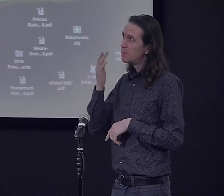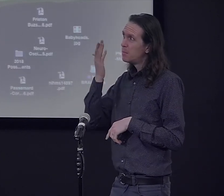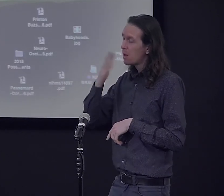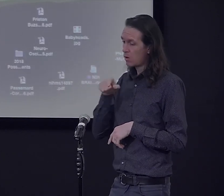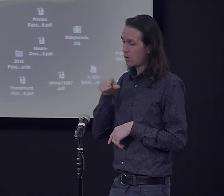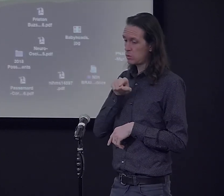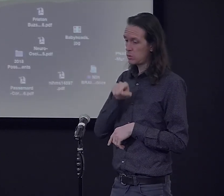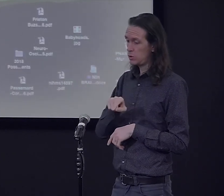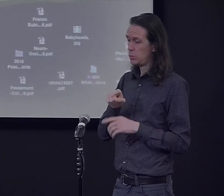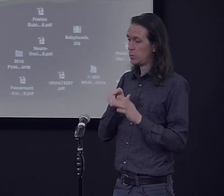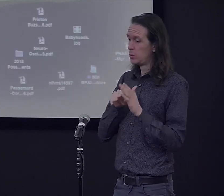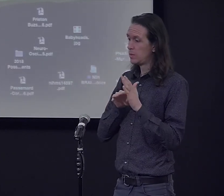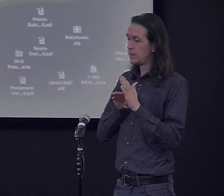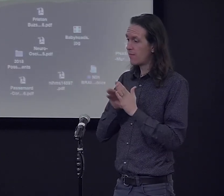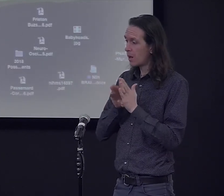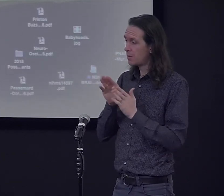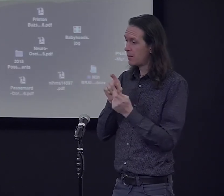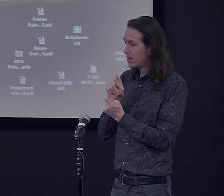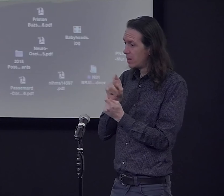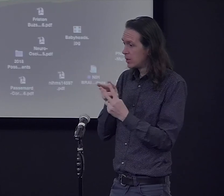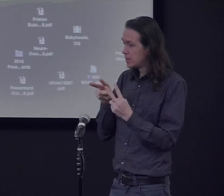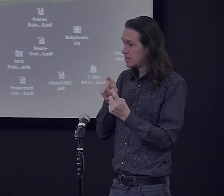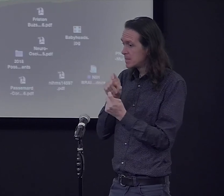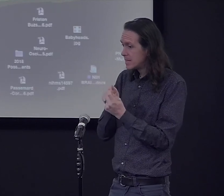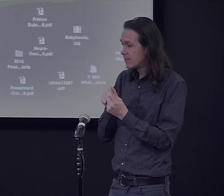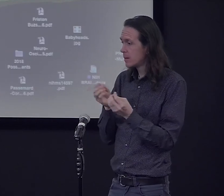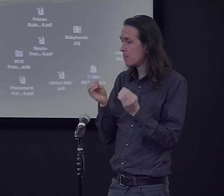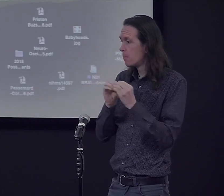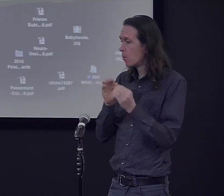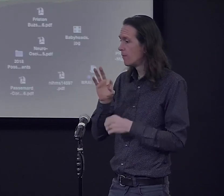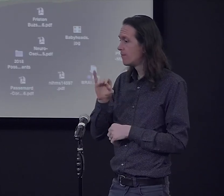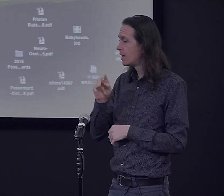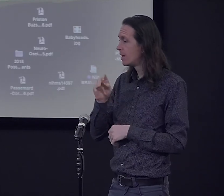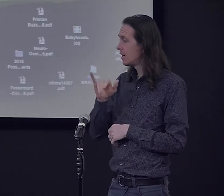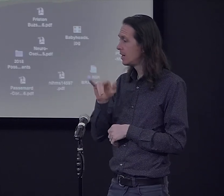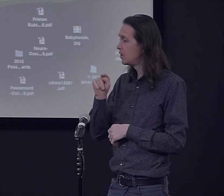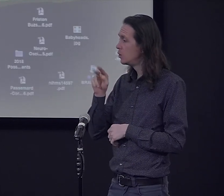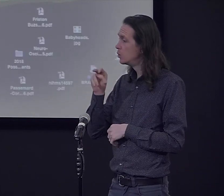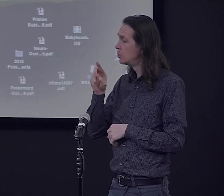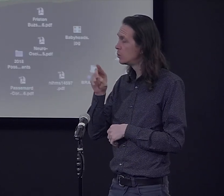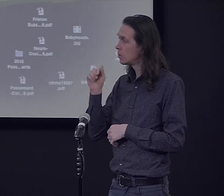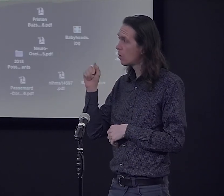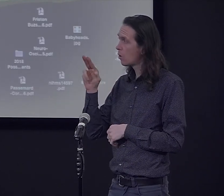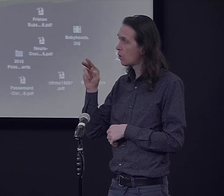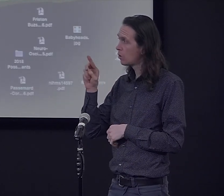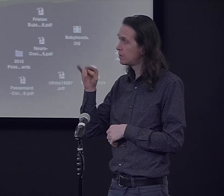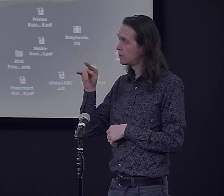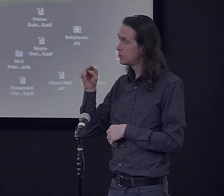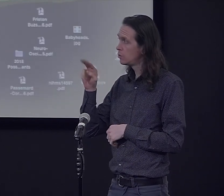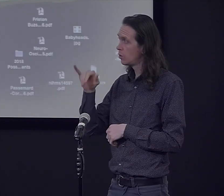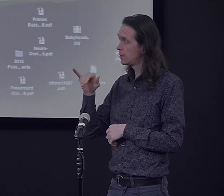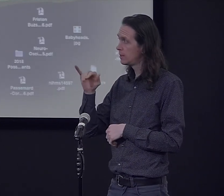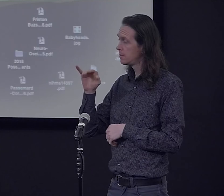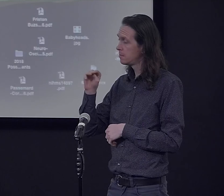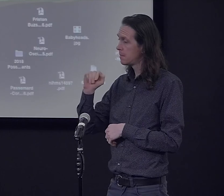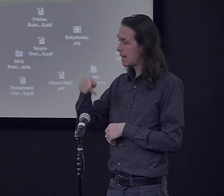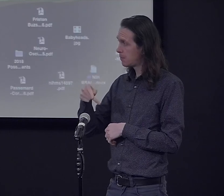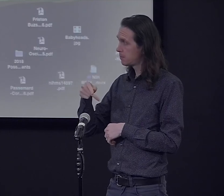is it because they're developing a more finely